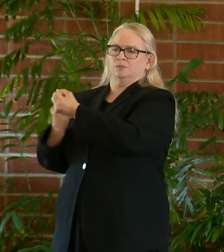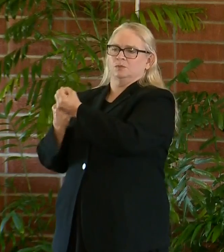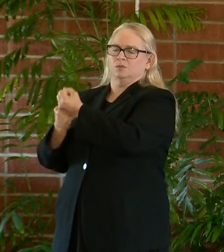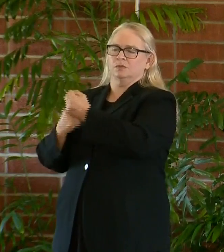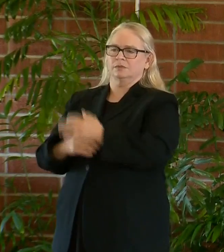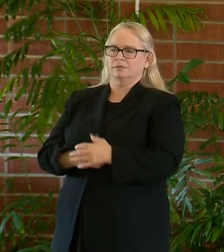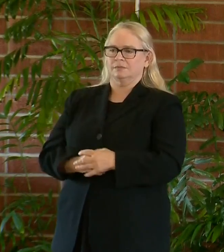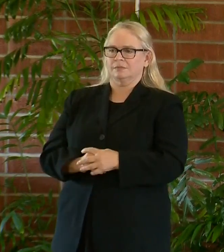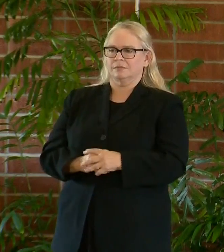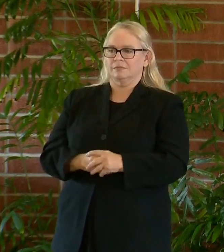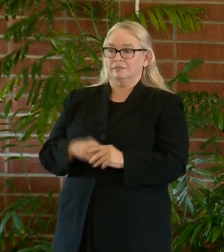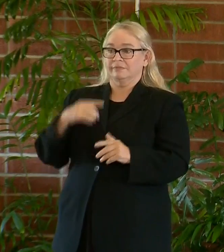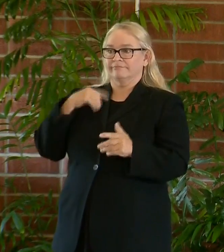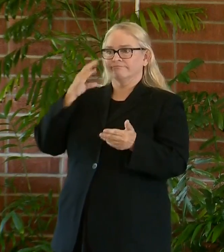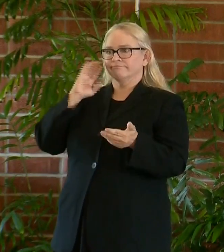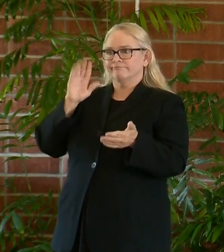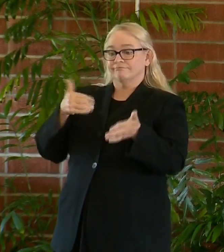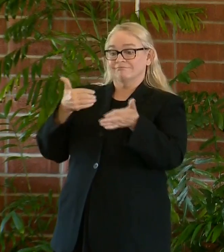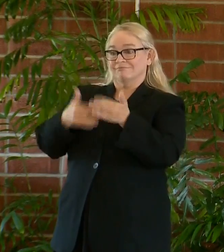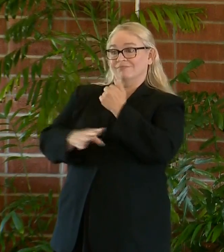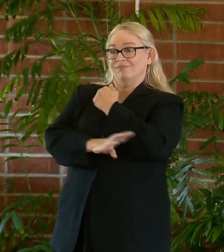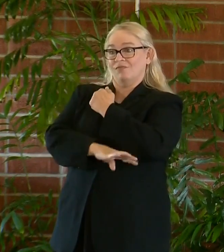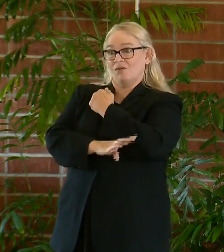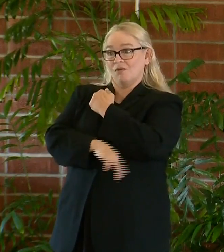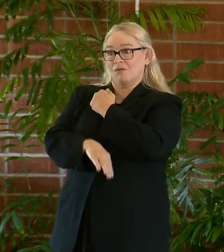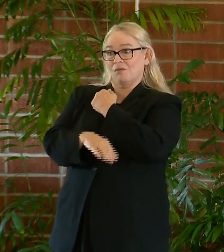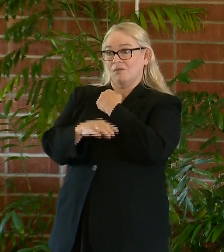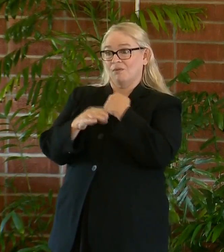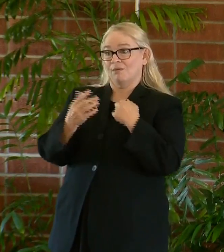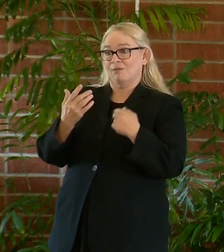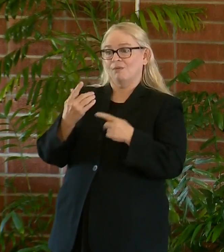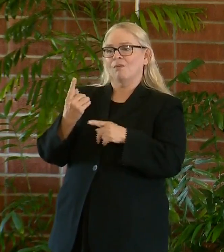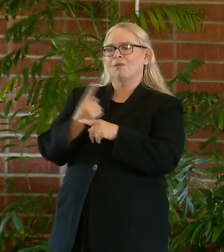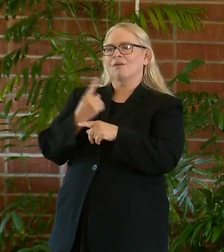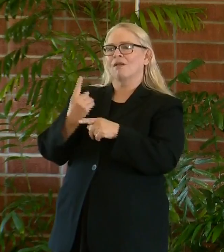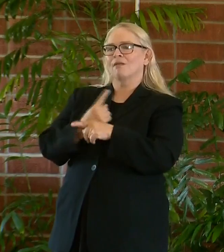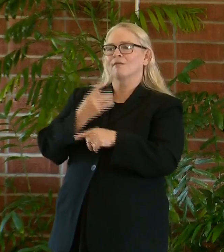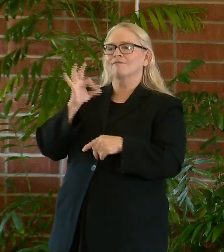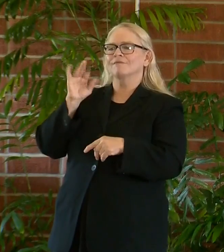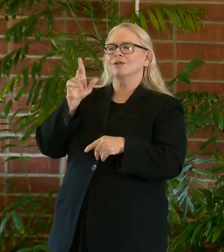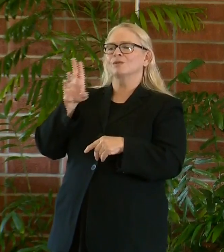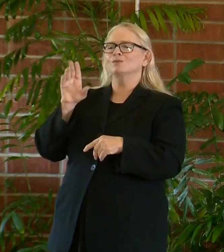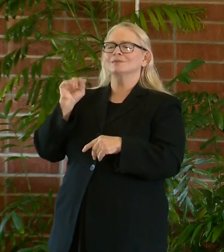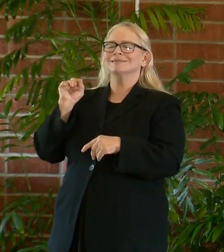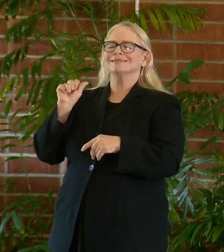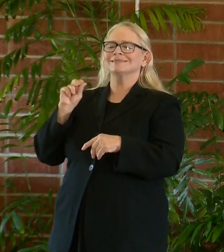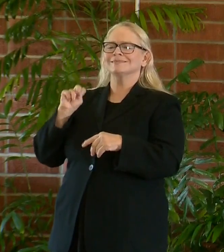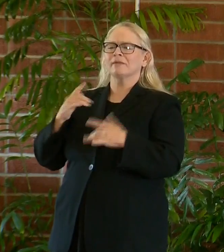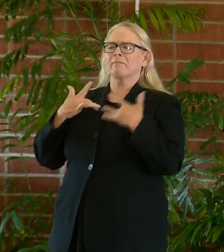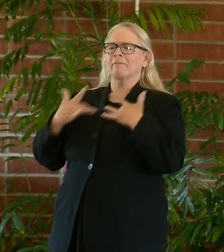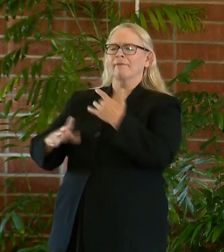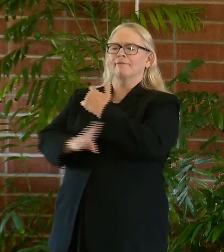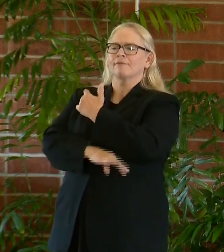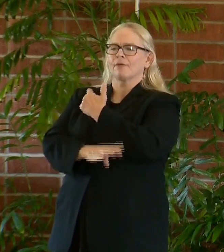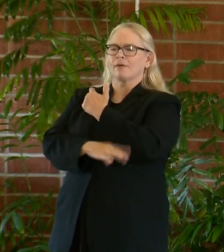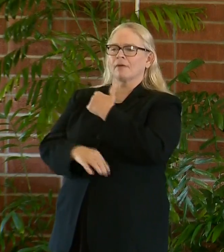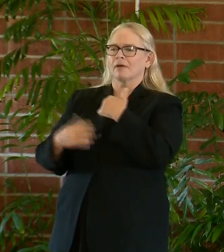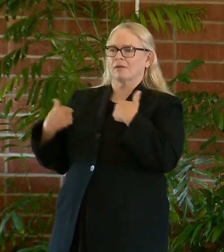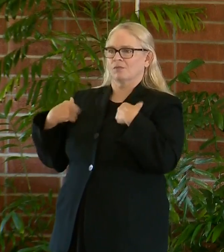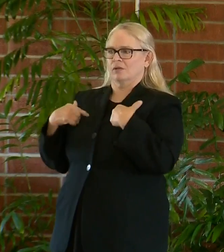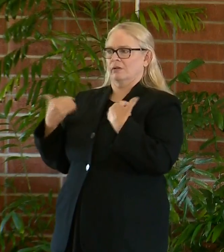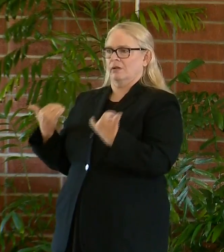flu season and the normal amount of surge in those hospitals in the next few months, we need to do